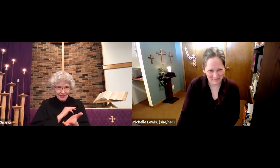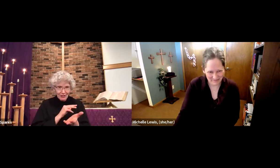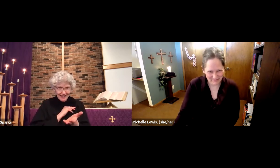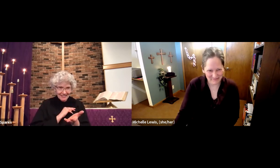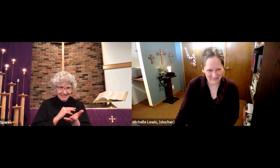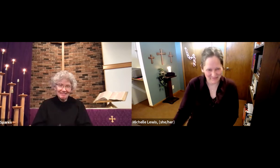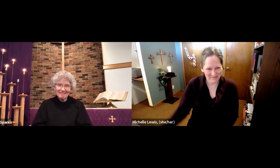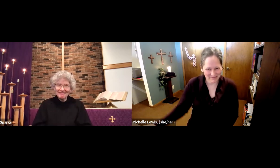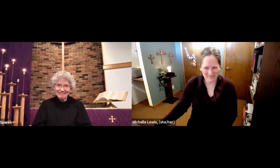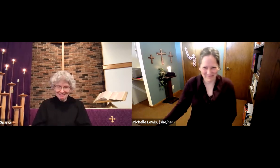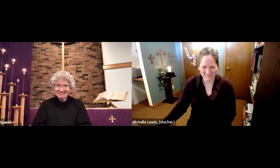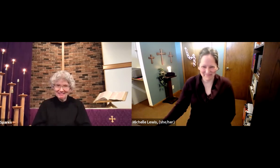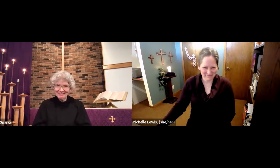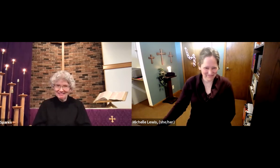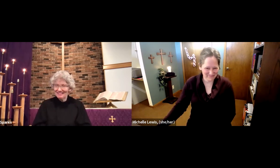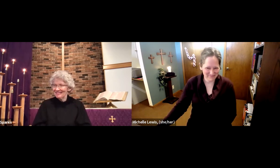And peace be with you.